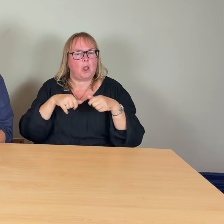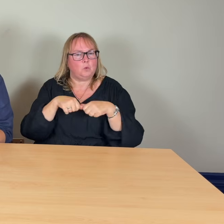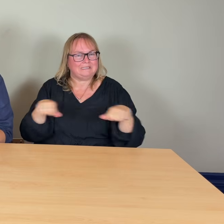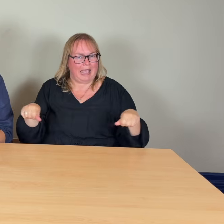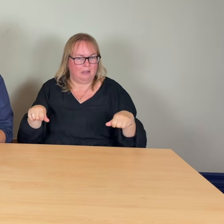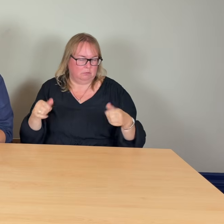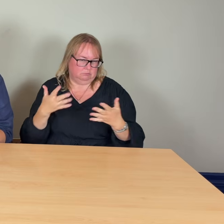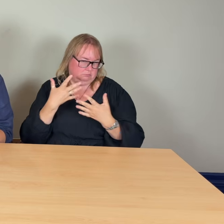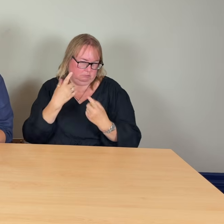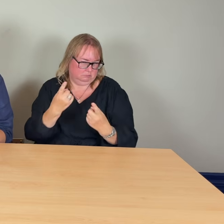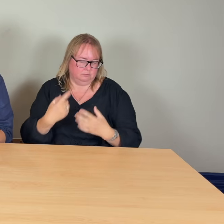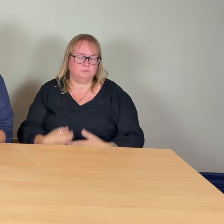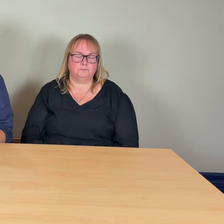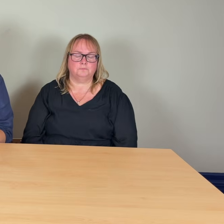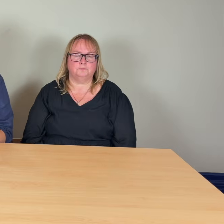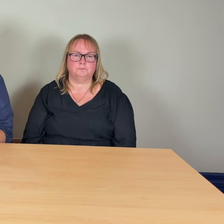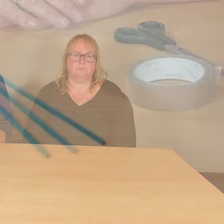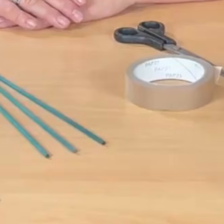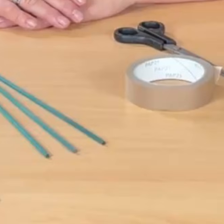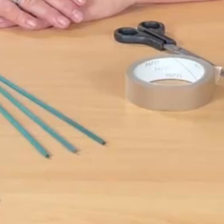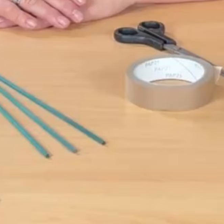any.